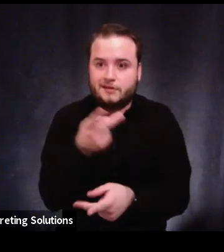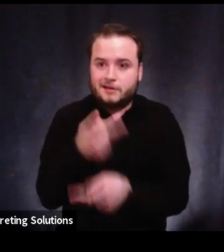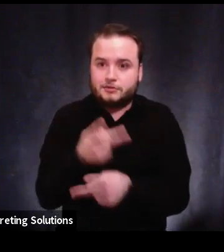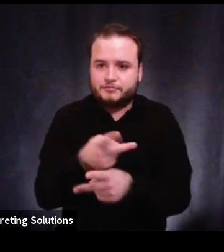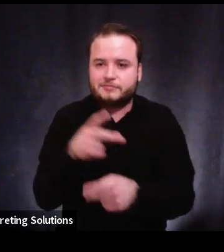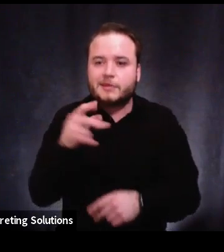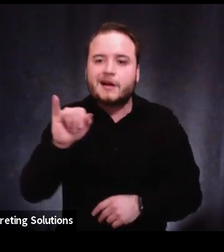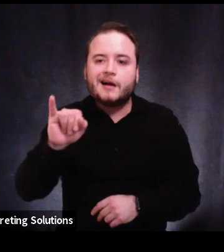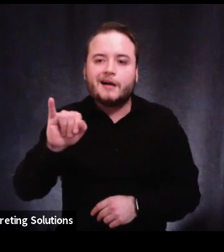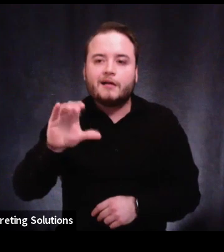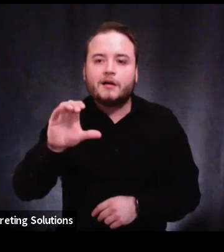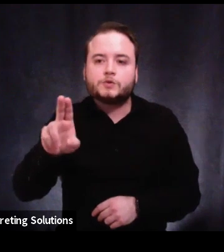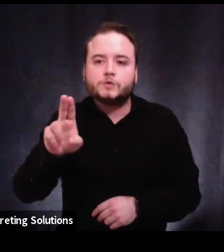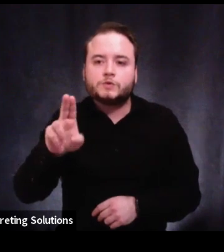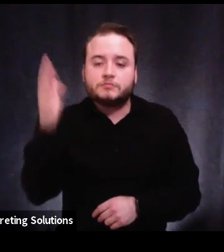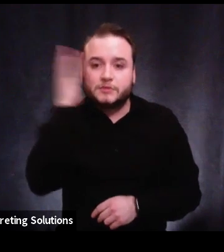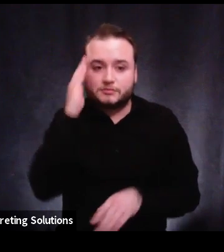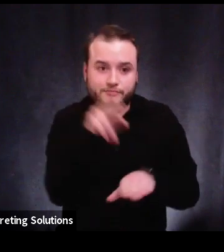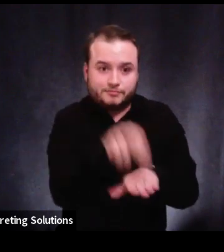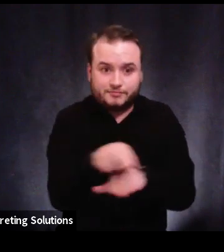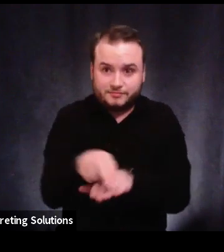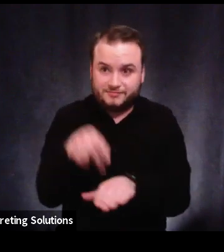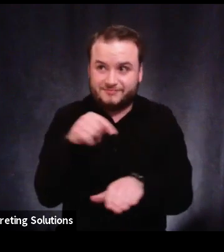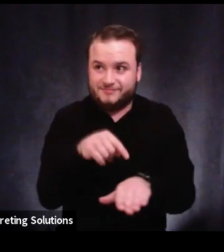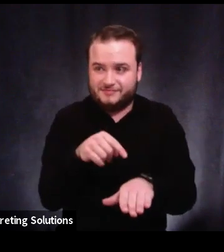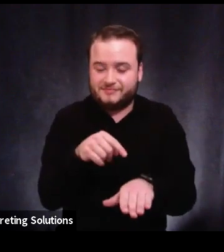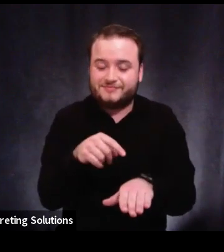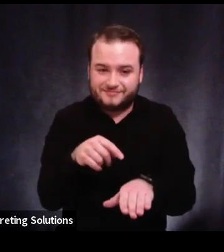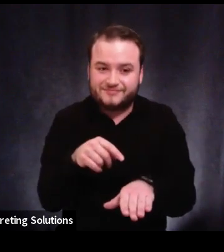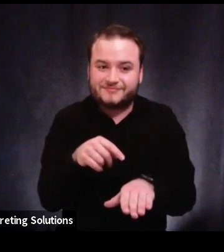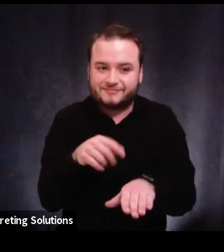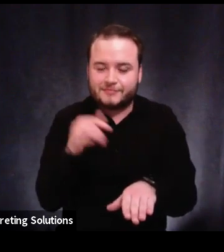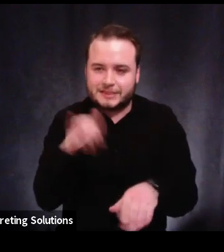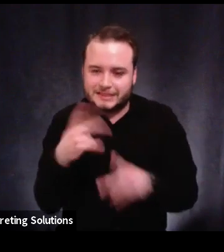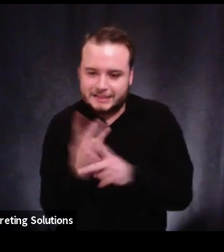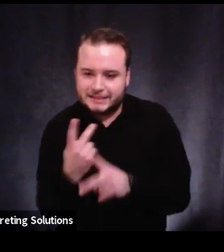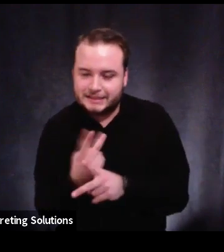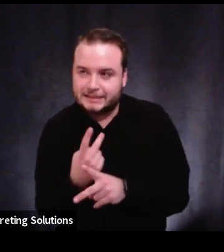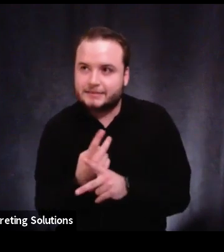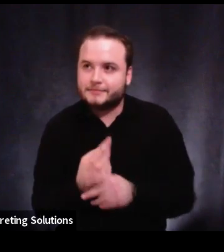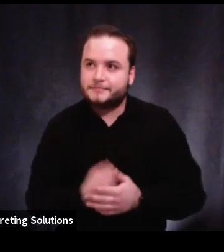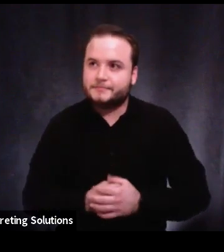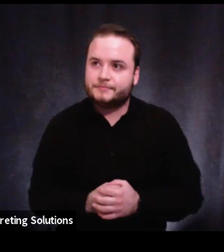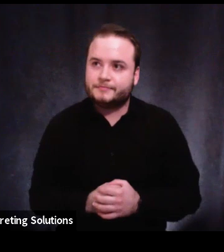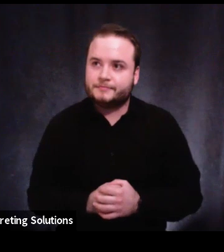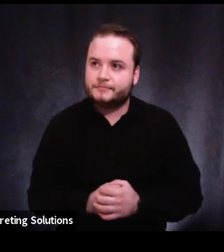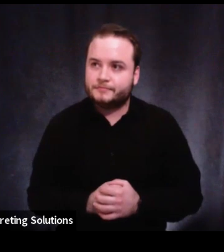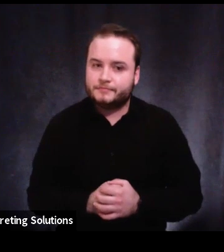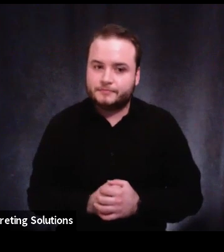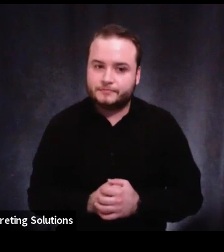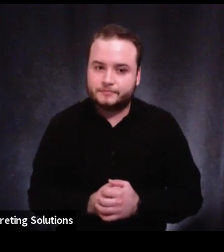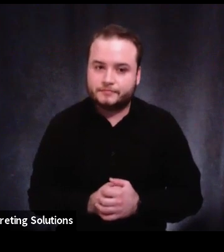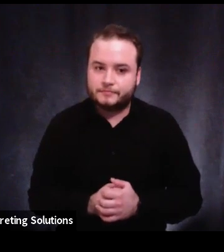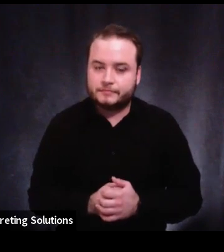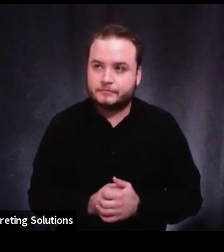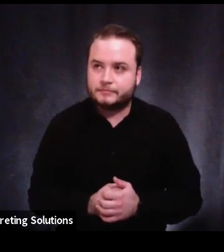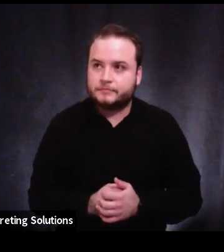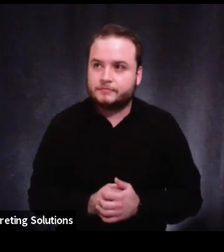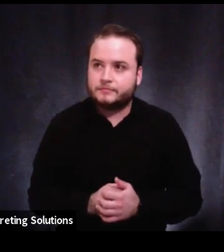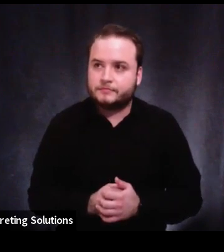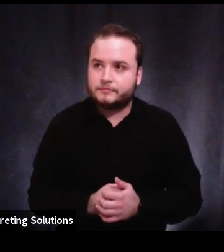think the degree to which we all understand that it's going to take quite some